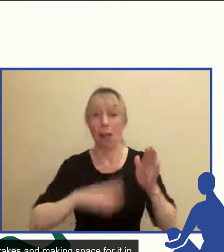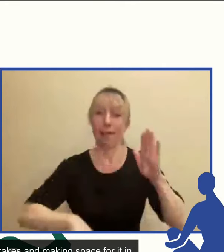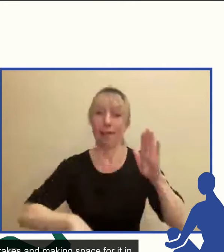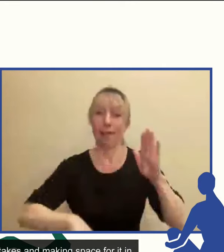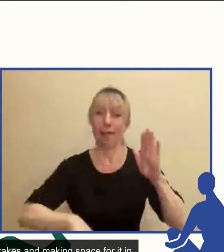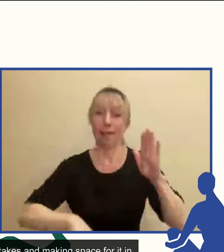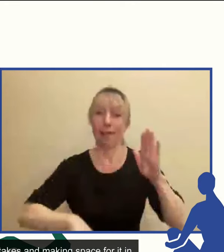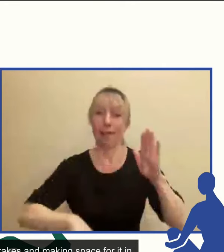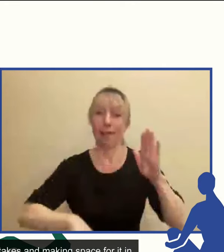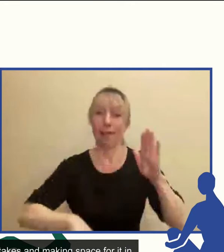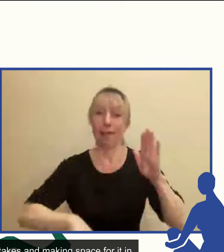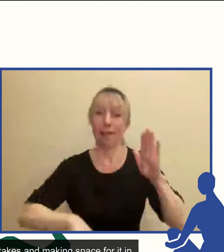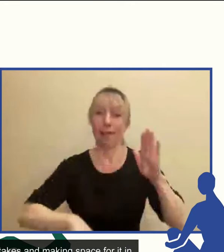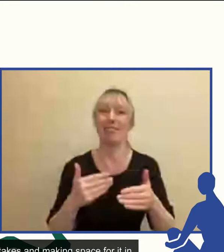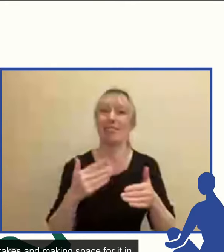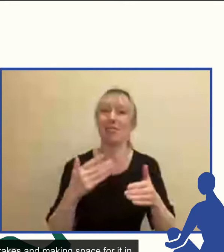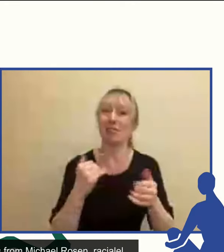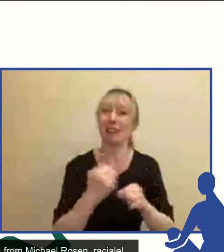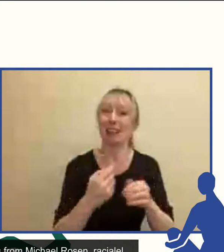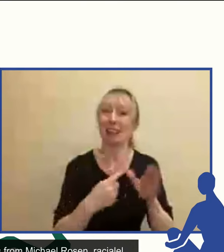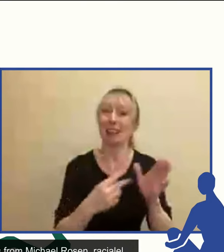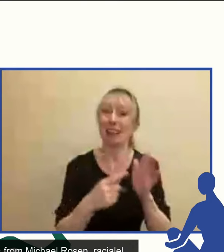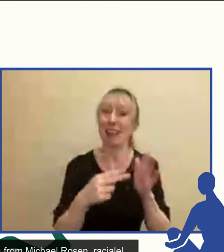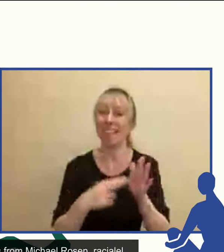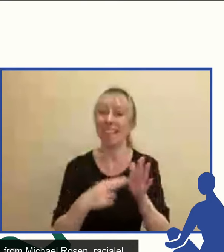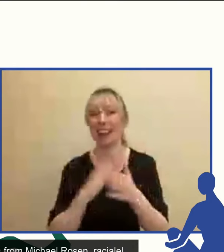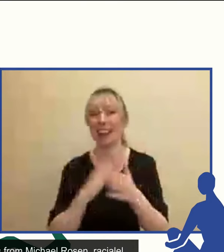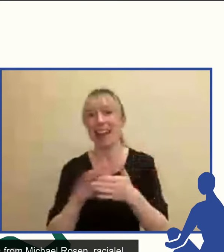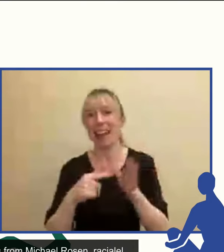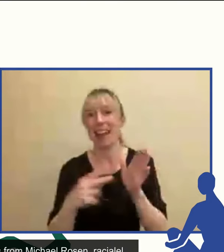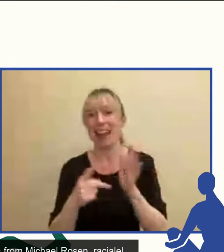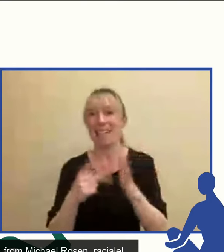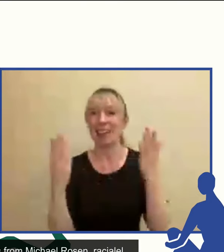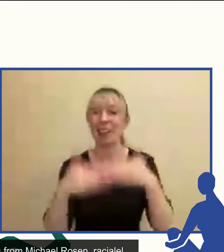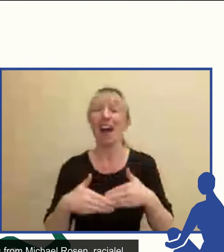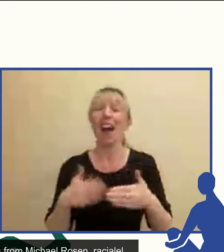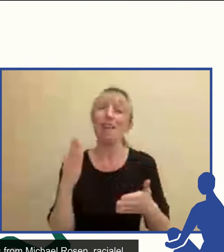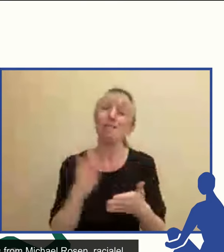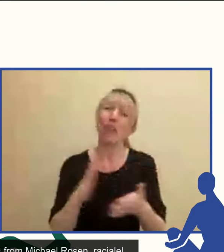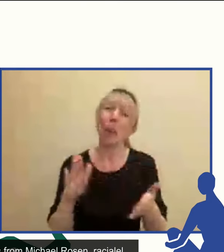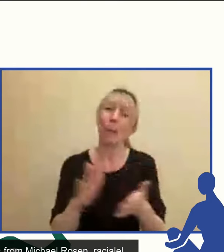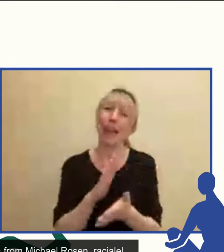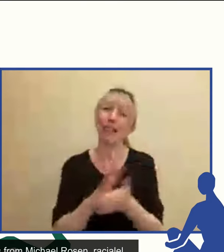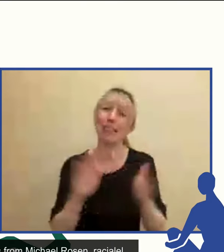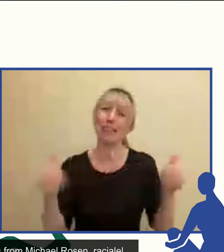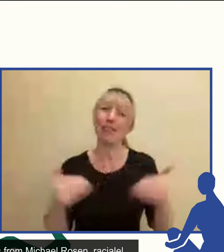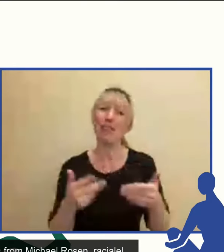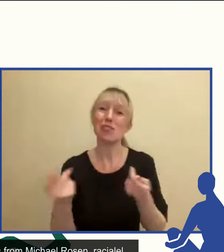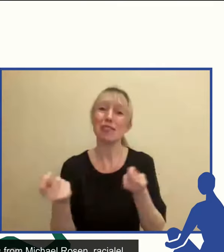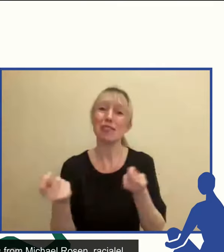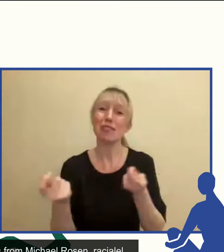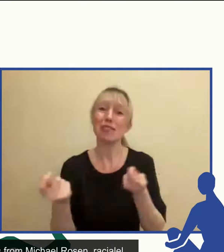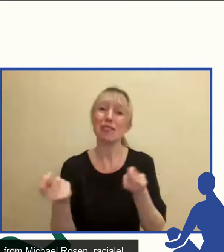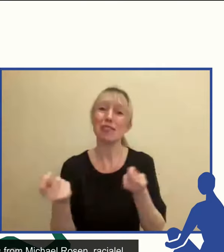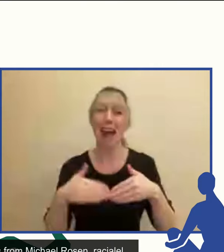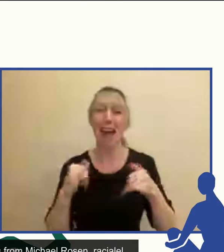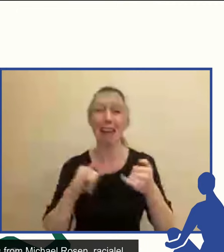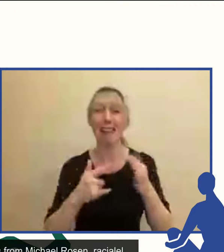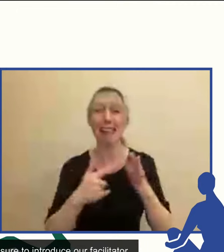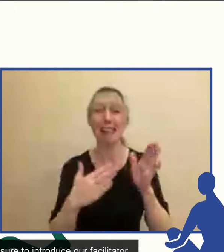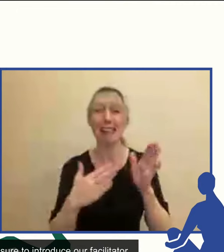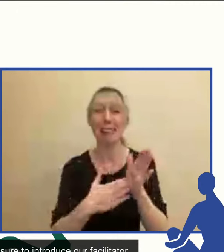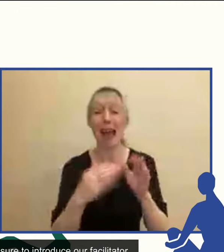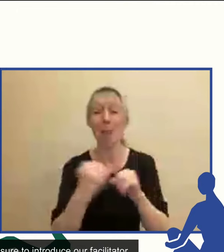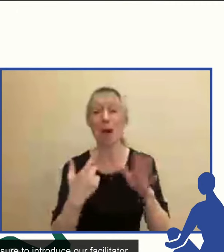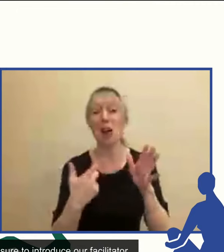Gavin and Havi tonight. So it's a real pleasure to introduce our facilitator for tonight, Sam Guglani. Sam